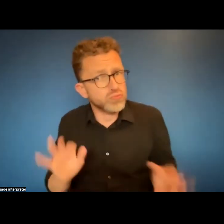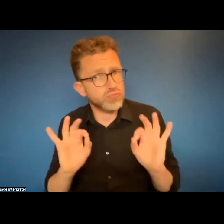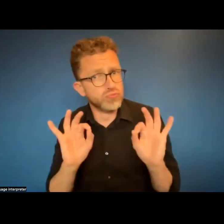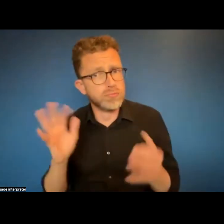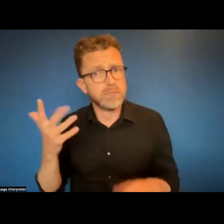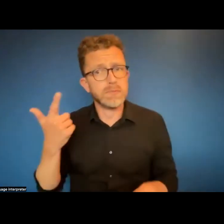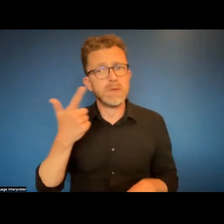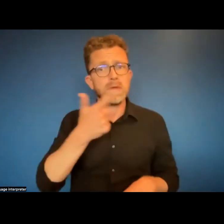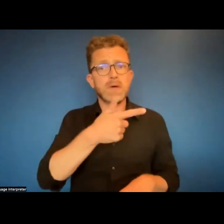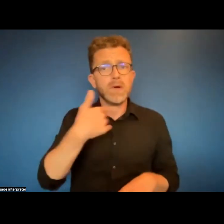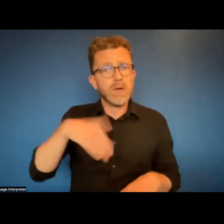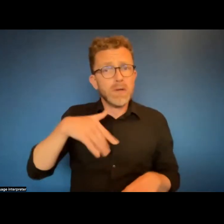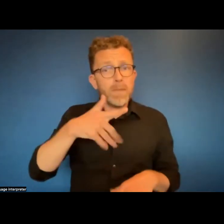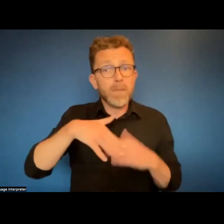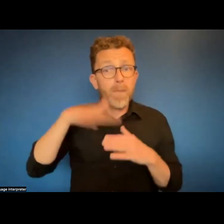Because